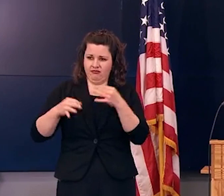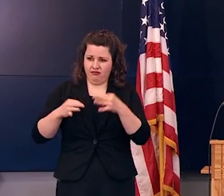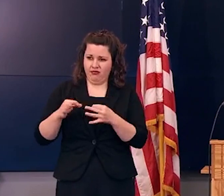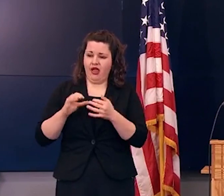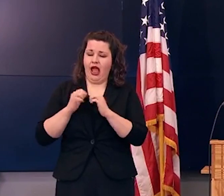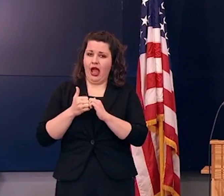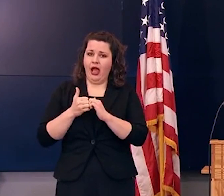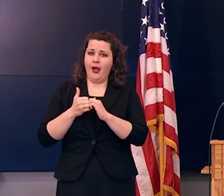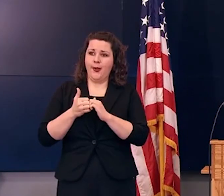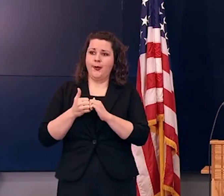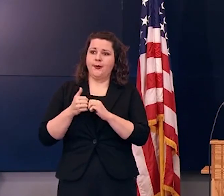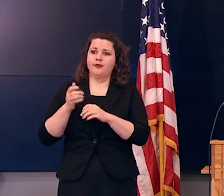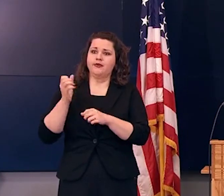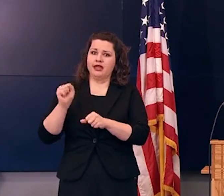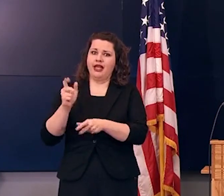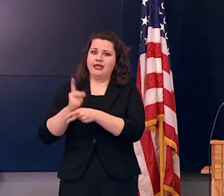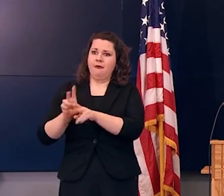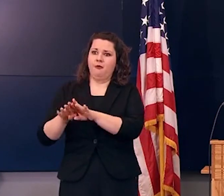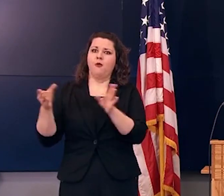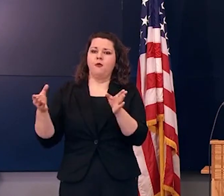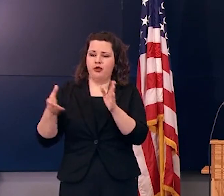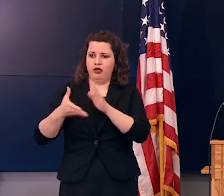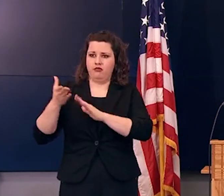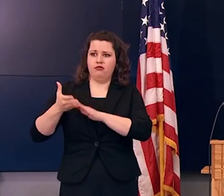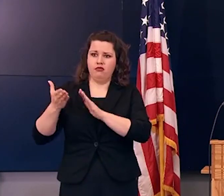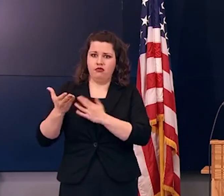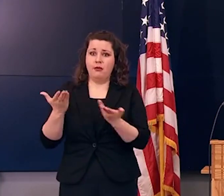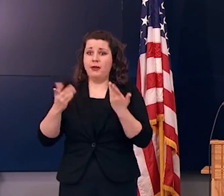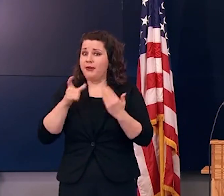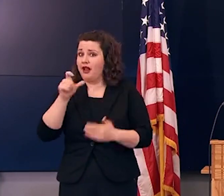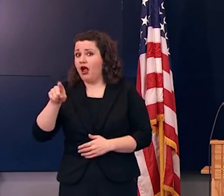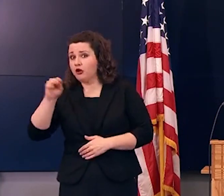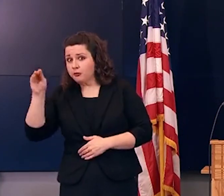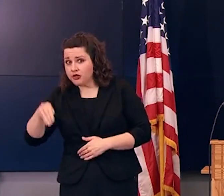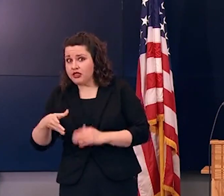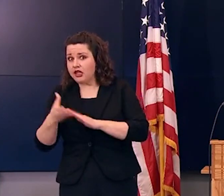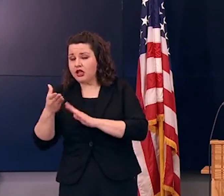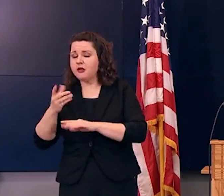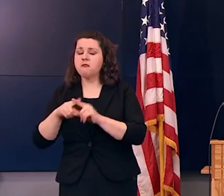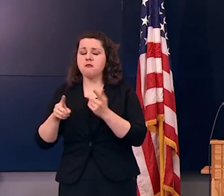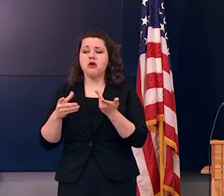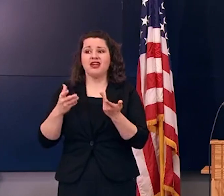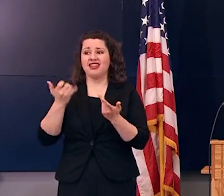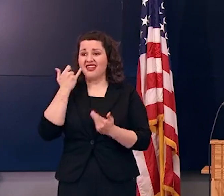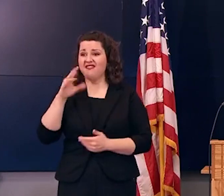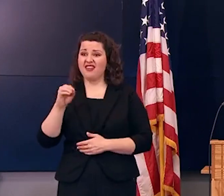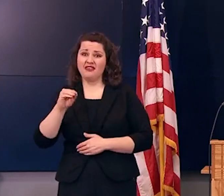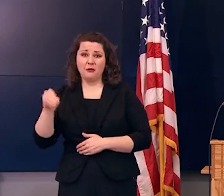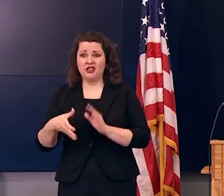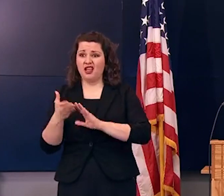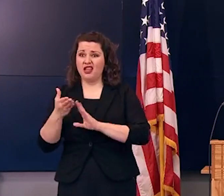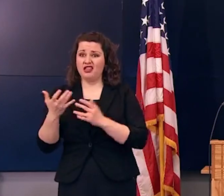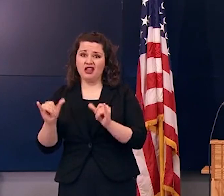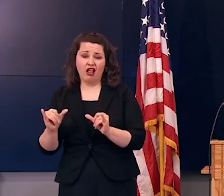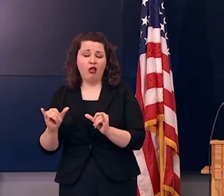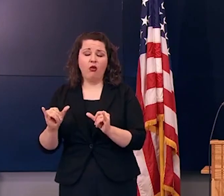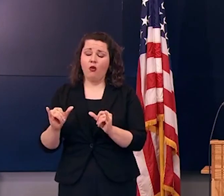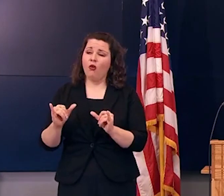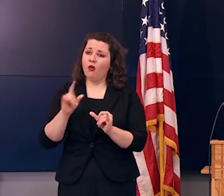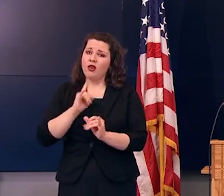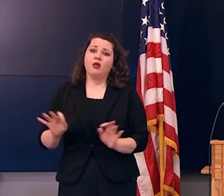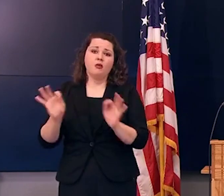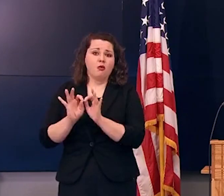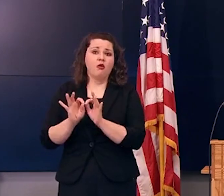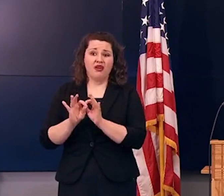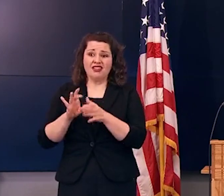keeping them up and running, even on a, maybe not at 100% capacity, but even if it's at 50% capacity. It's